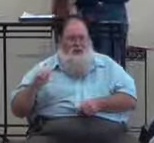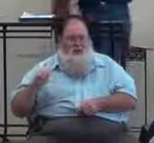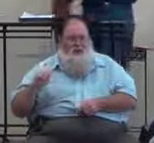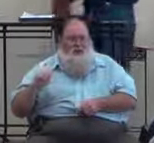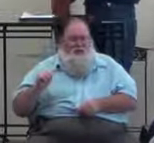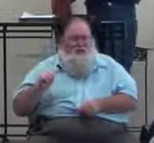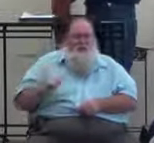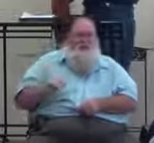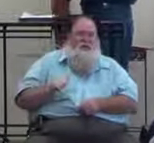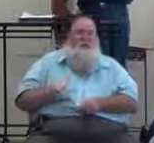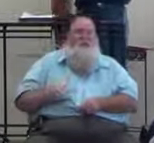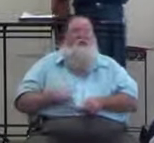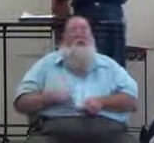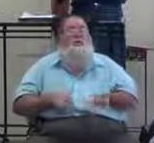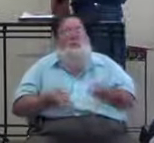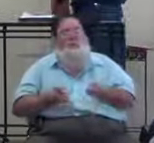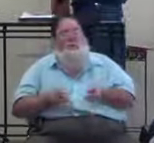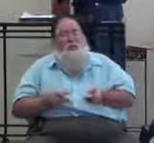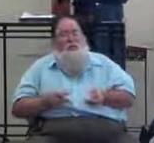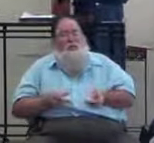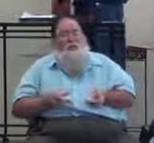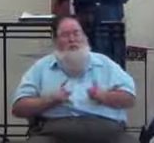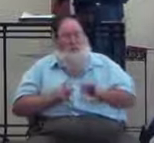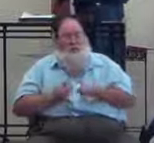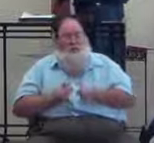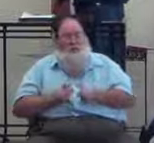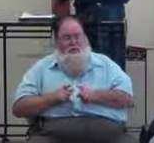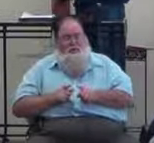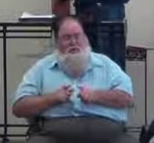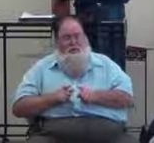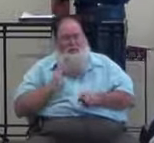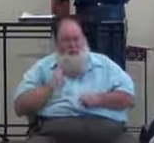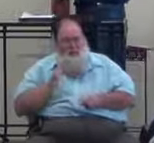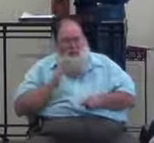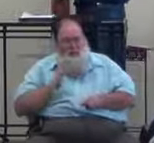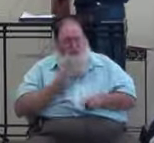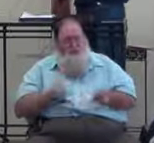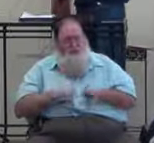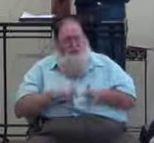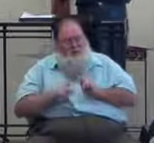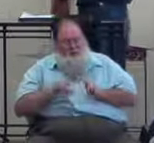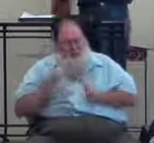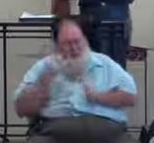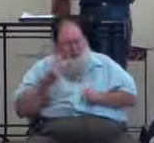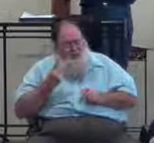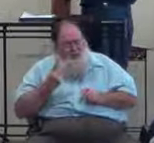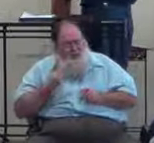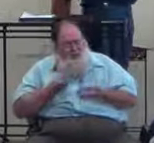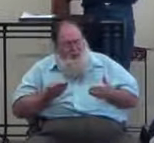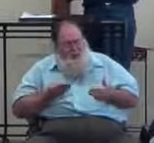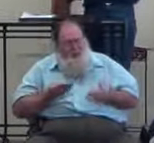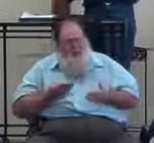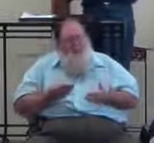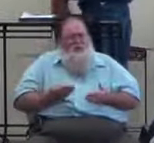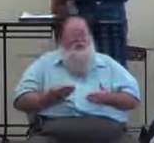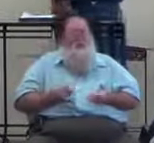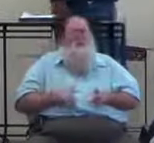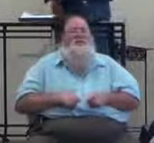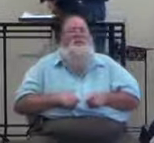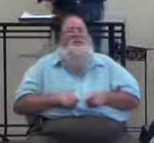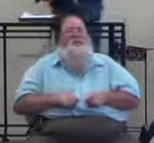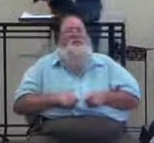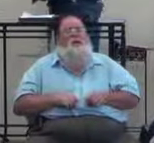he did, they all paid close attention to what he said. And with shrieks, evil spirits came out